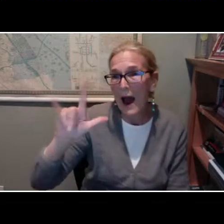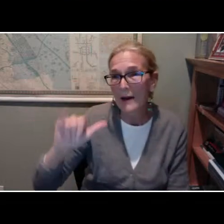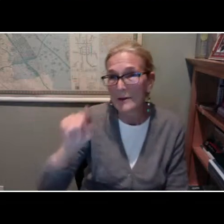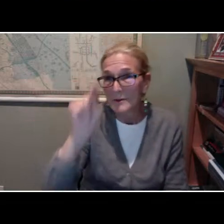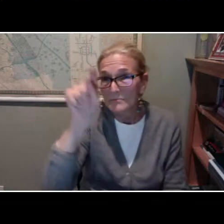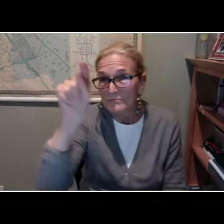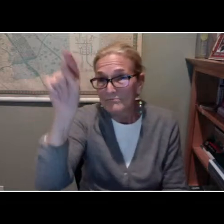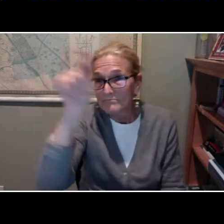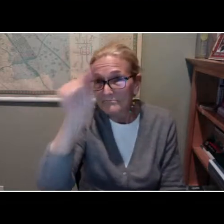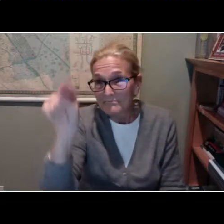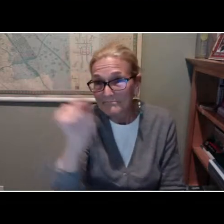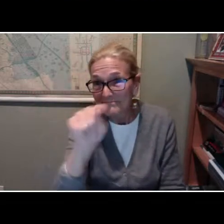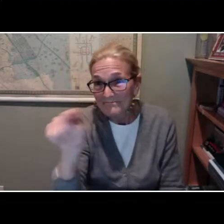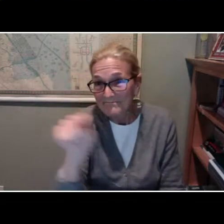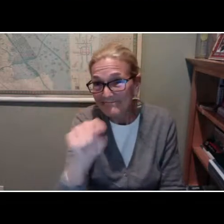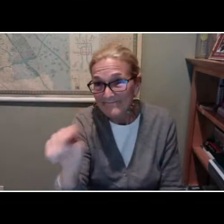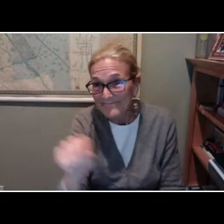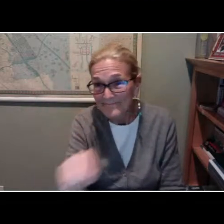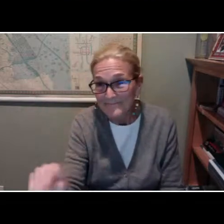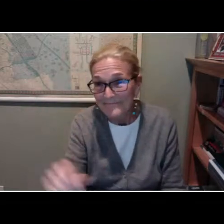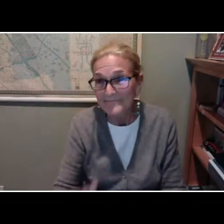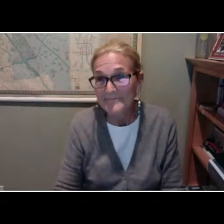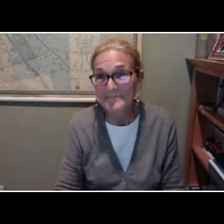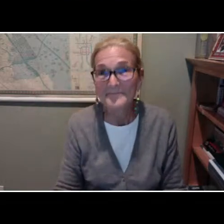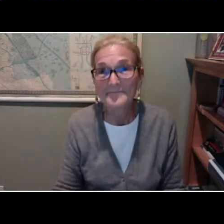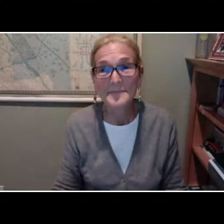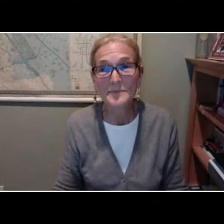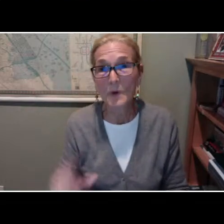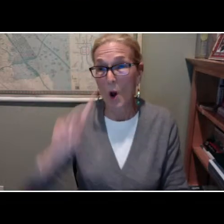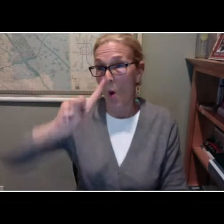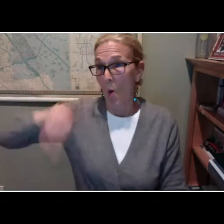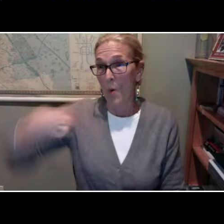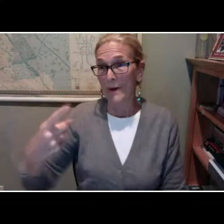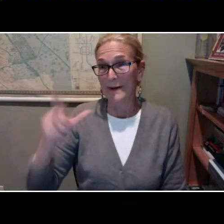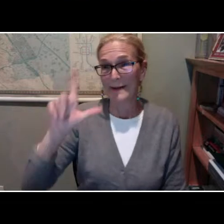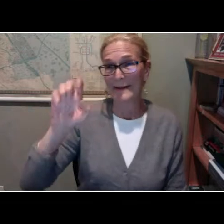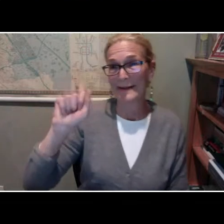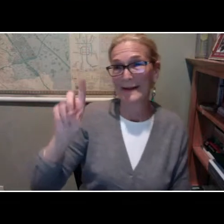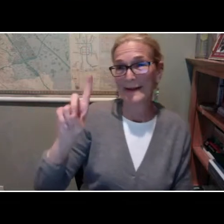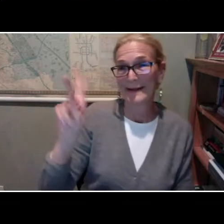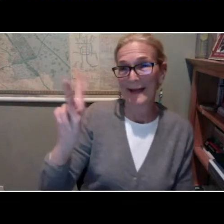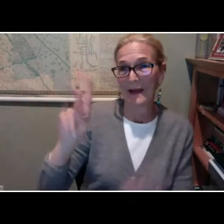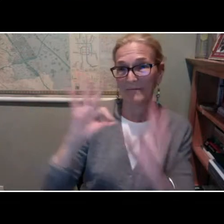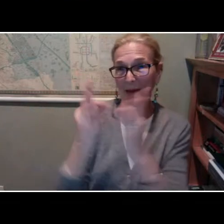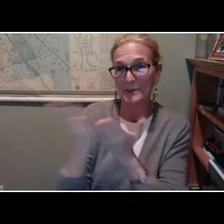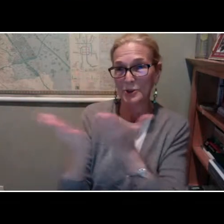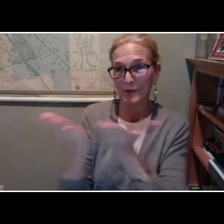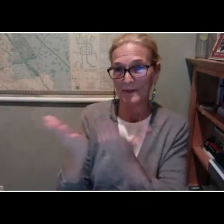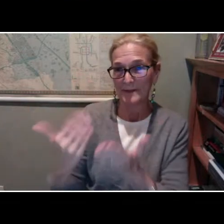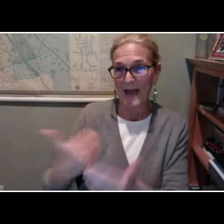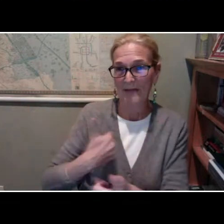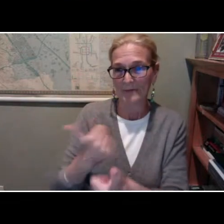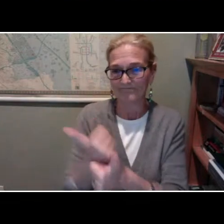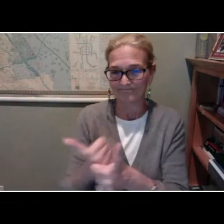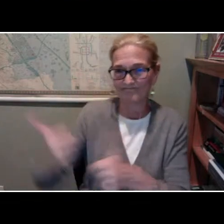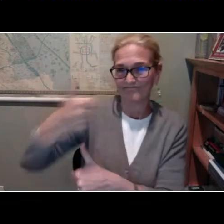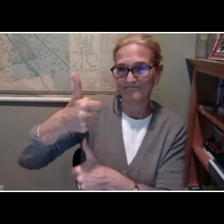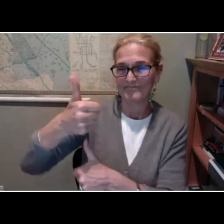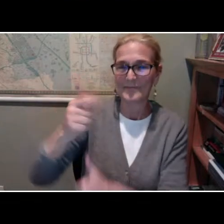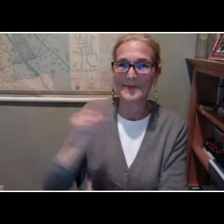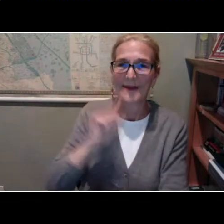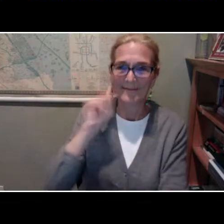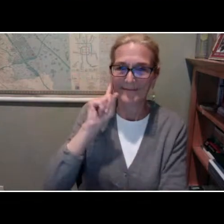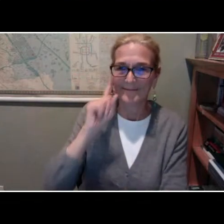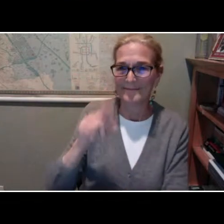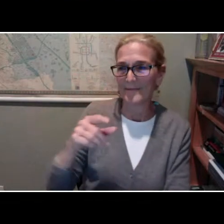represent deaf individuals, deaf allies, deaf consultants, deaf stakeholders? Only one box.